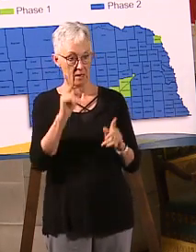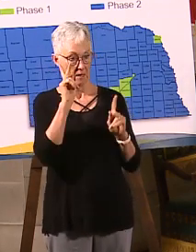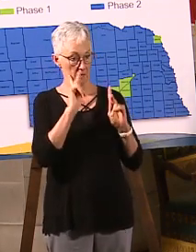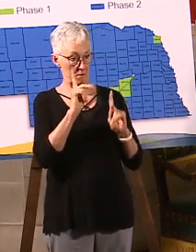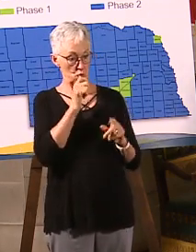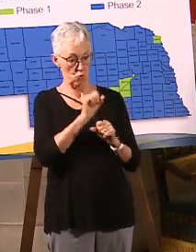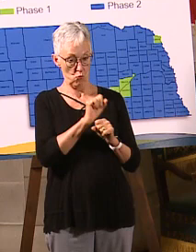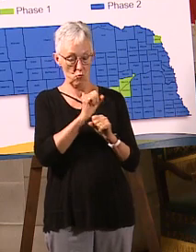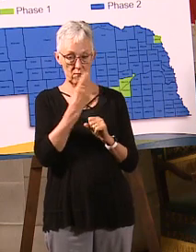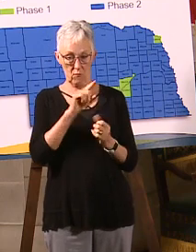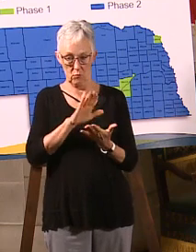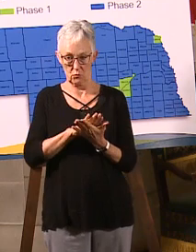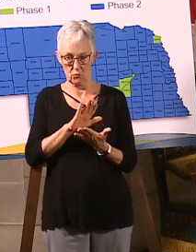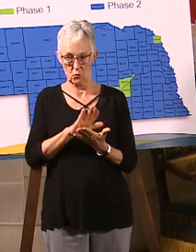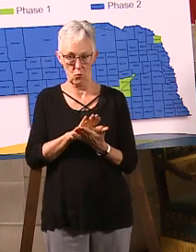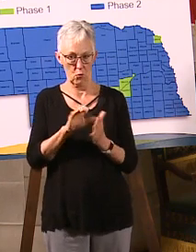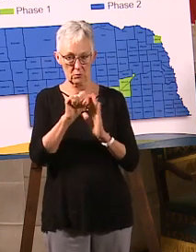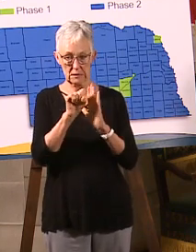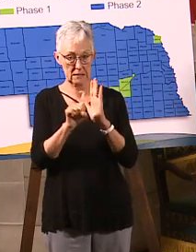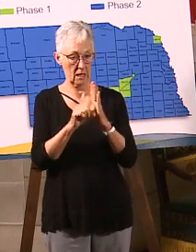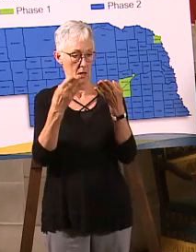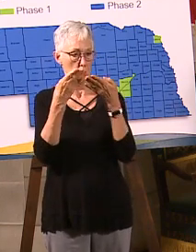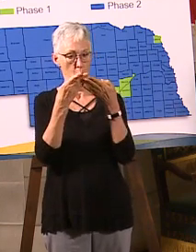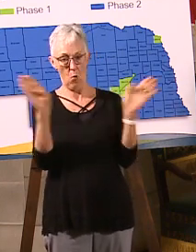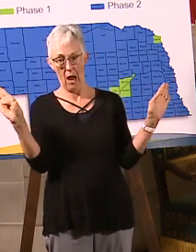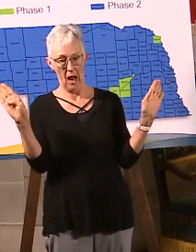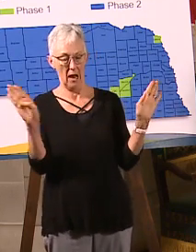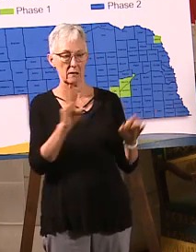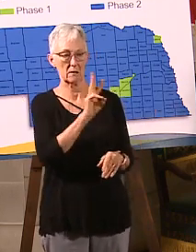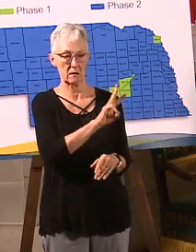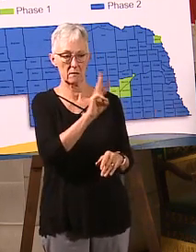Launch Nebraska effort. So it's